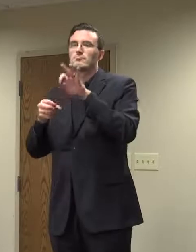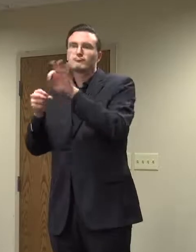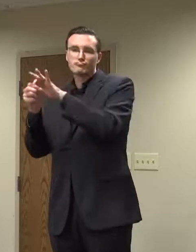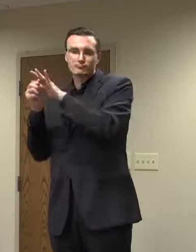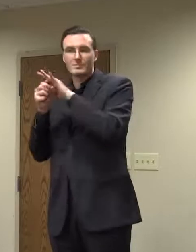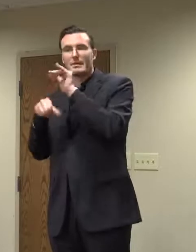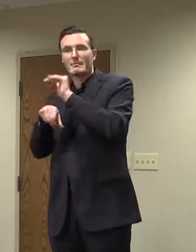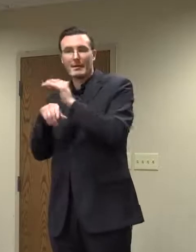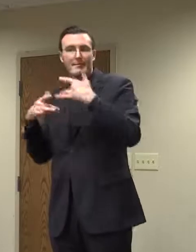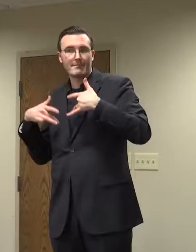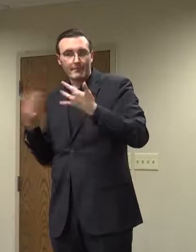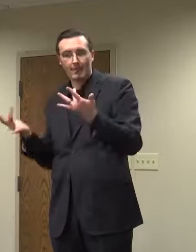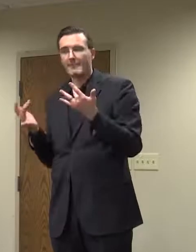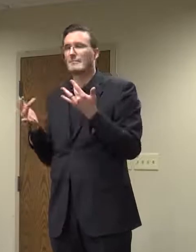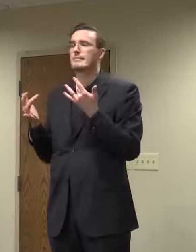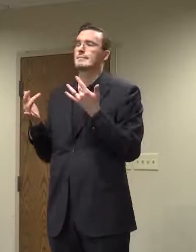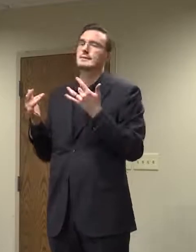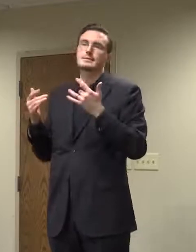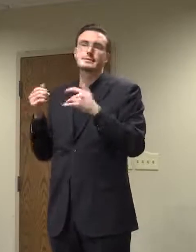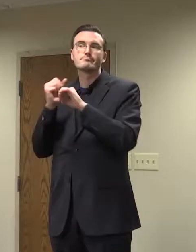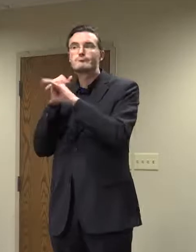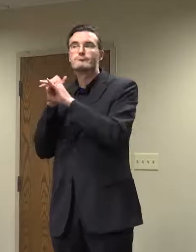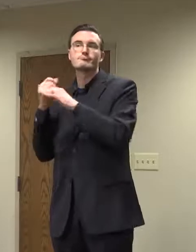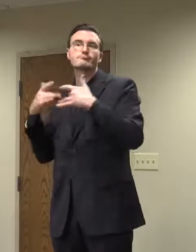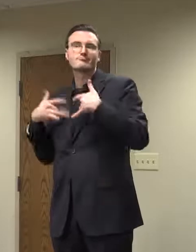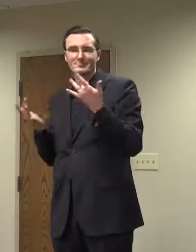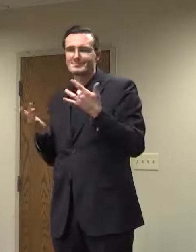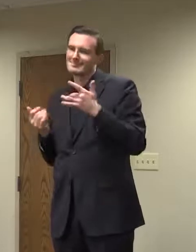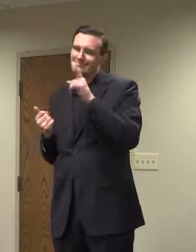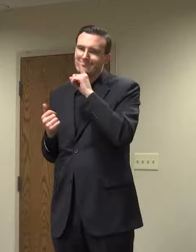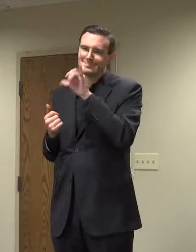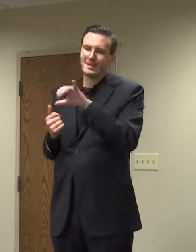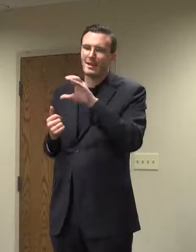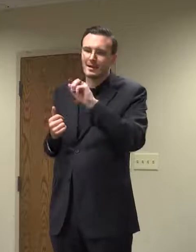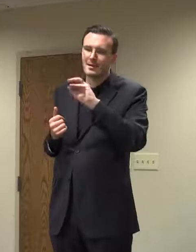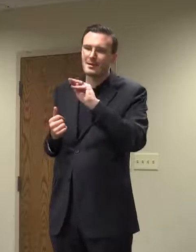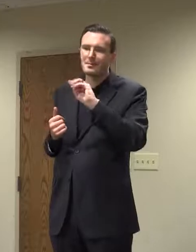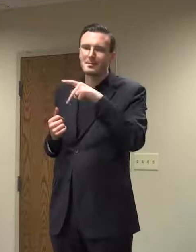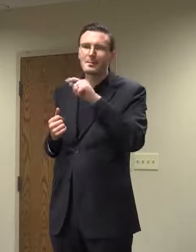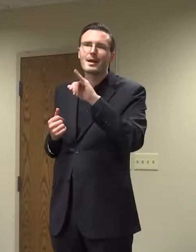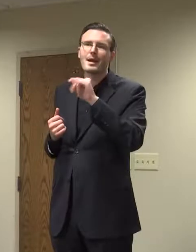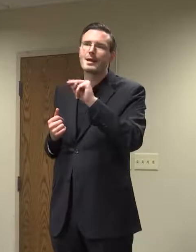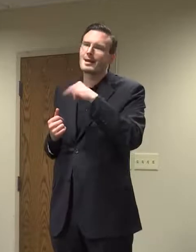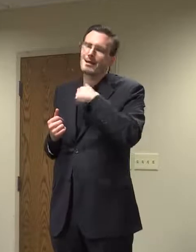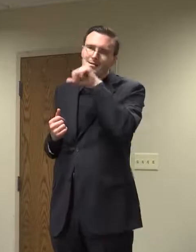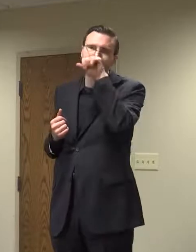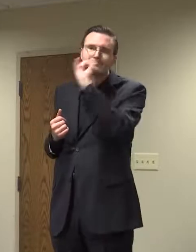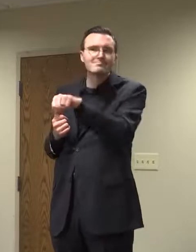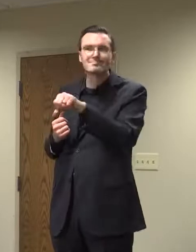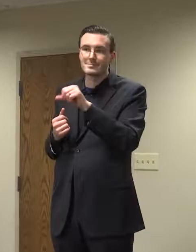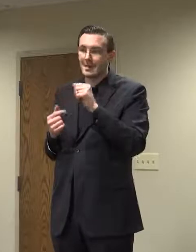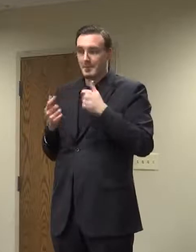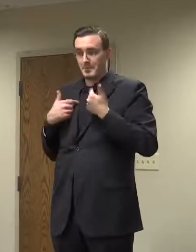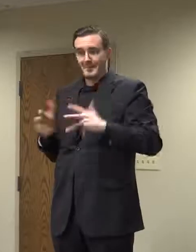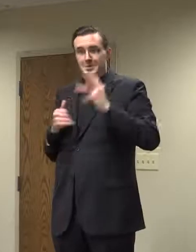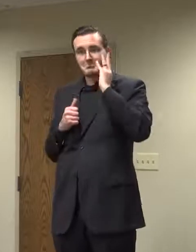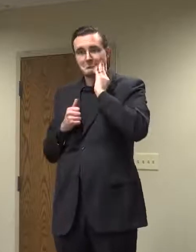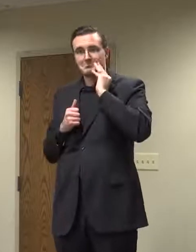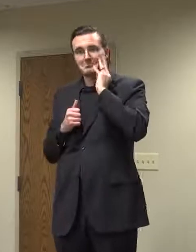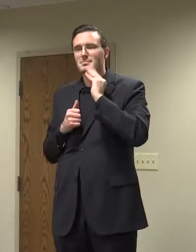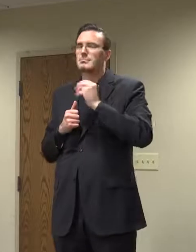events. So I absolutely love campaigns. I firsthand understand the amount of work, time,